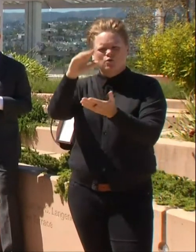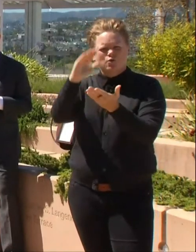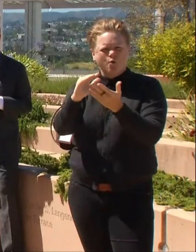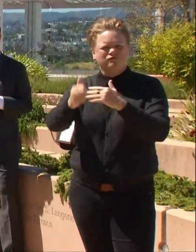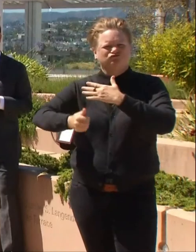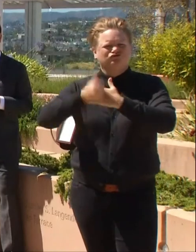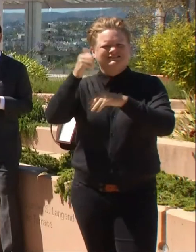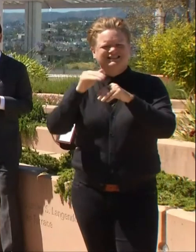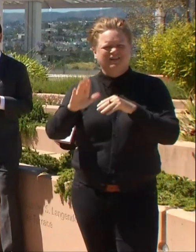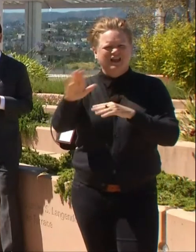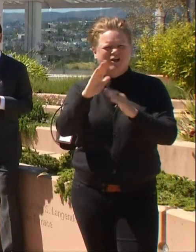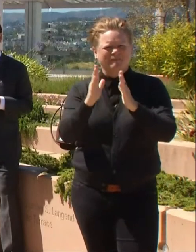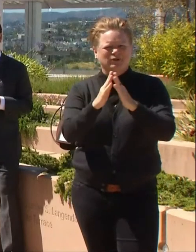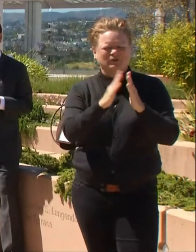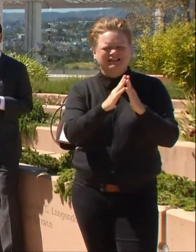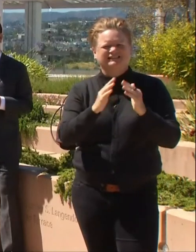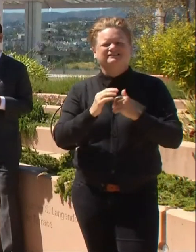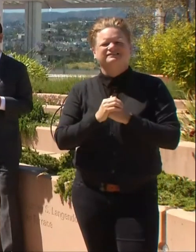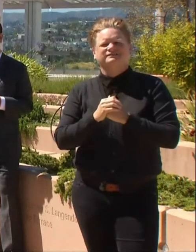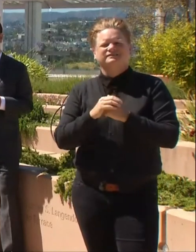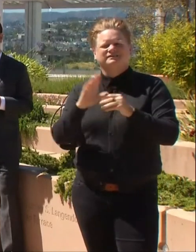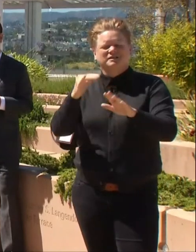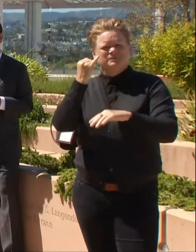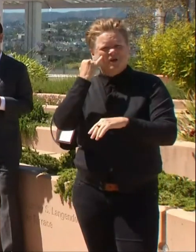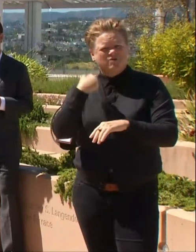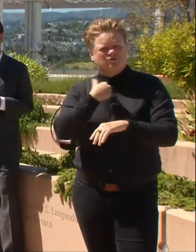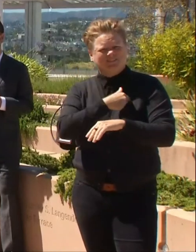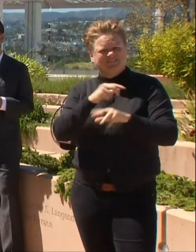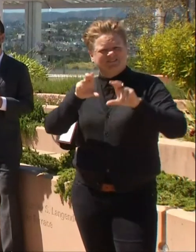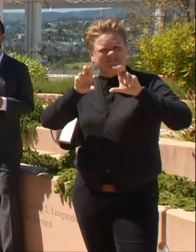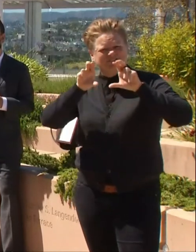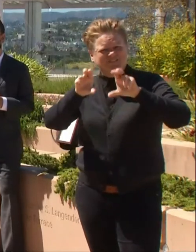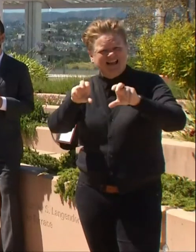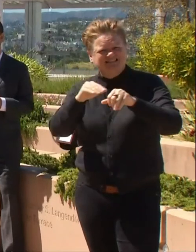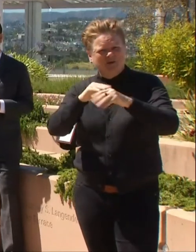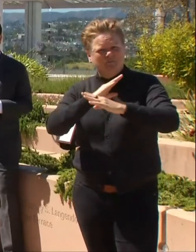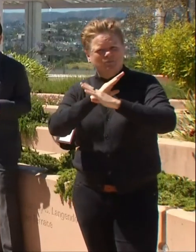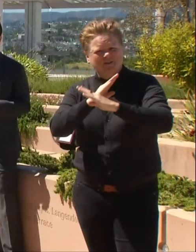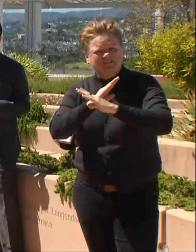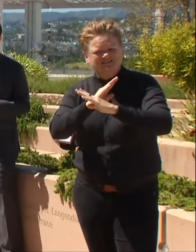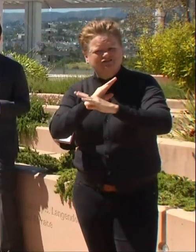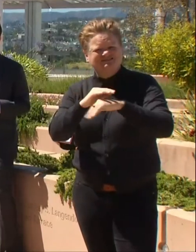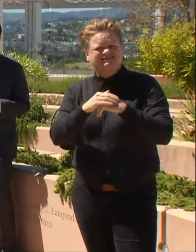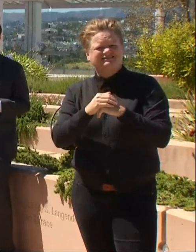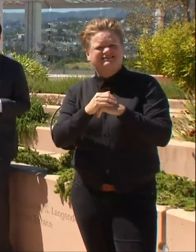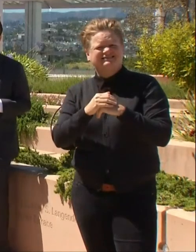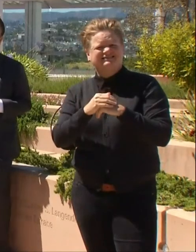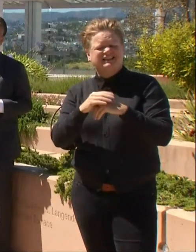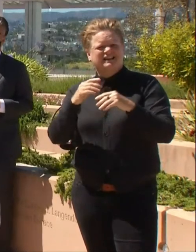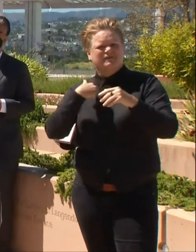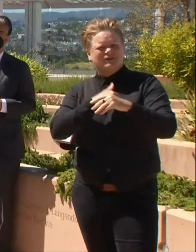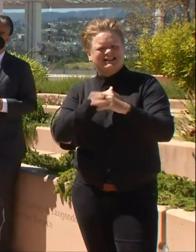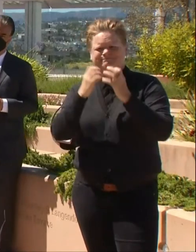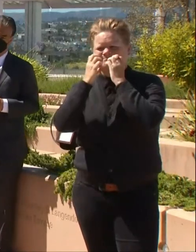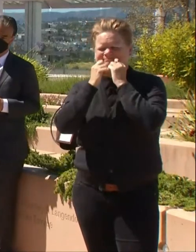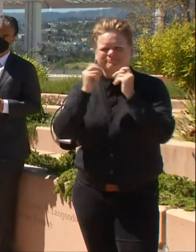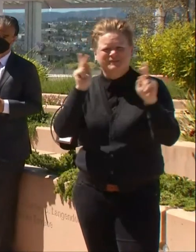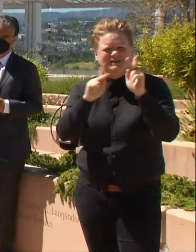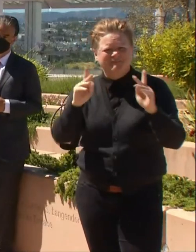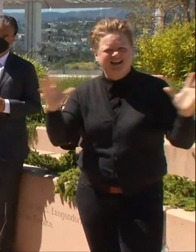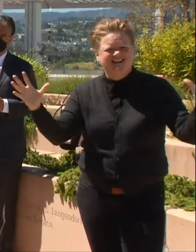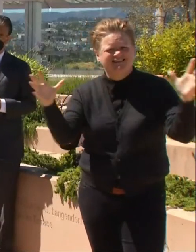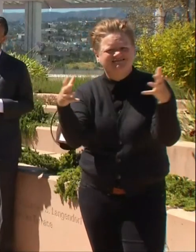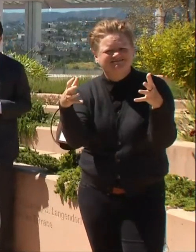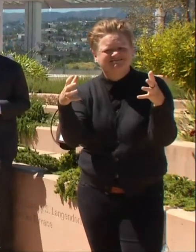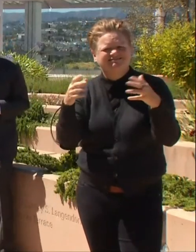prevention, when we invest in the humanity of people living in our communities who need alternative pathways to peace. So